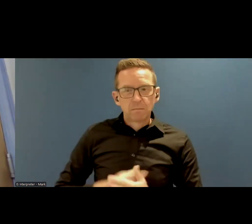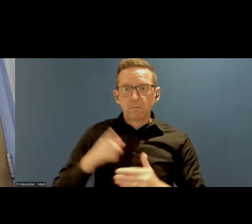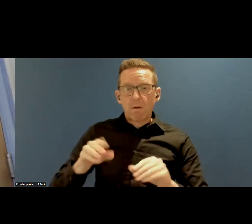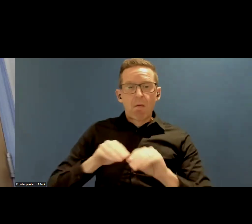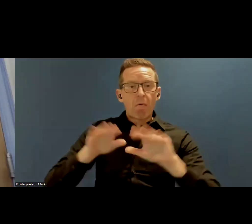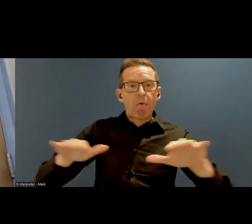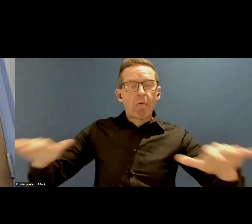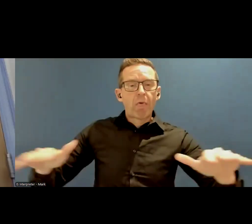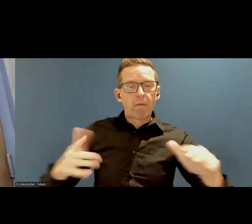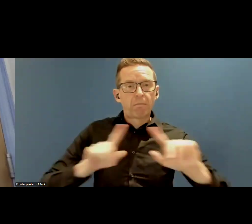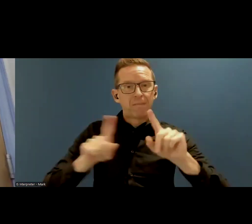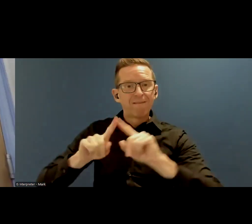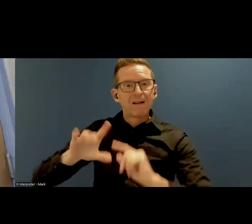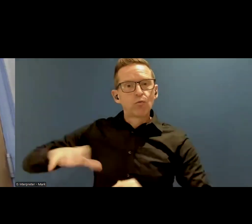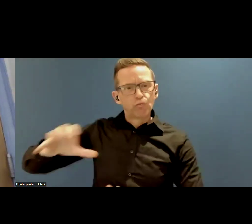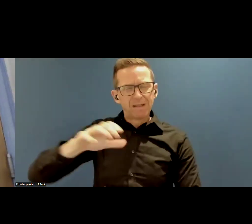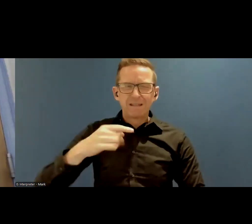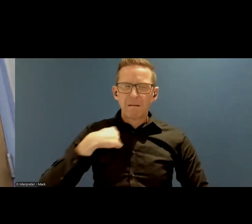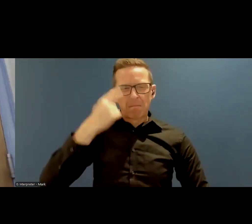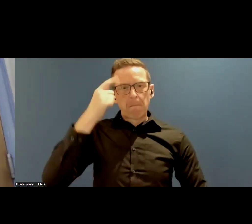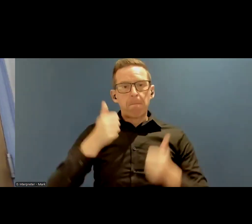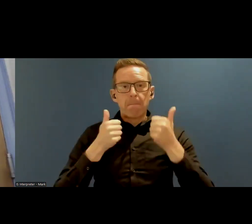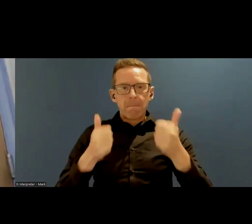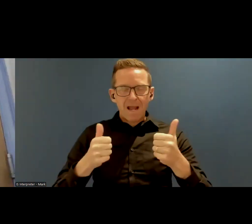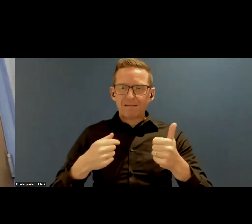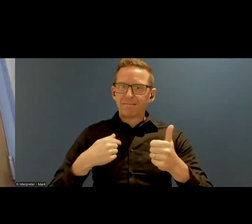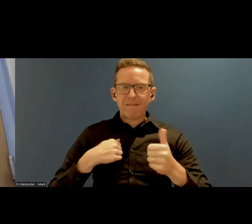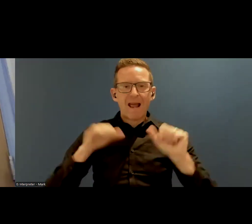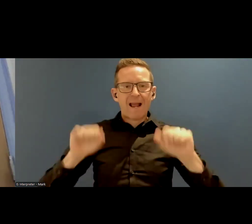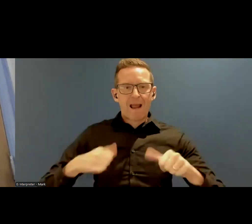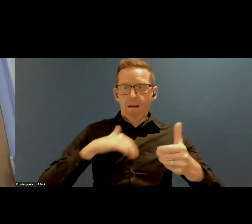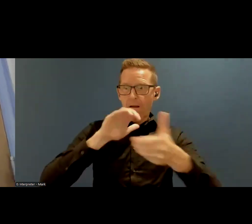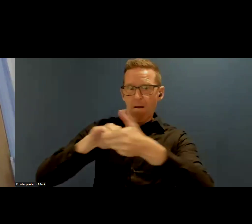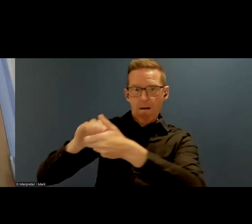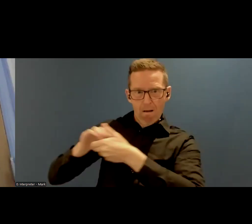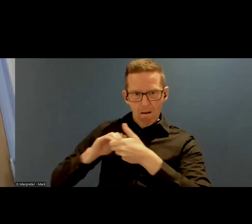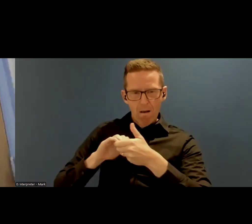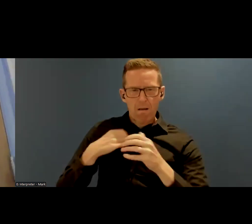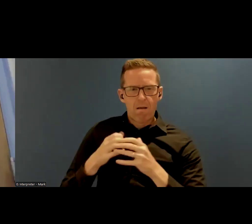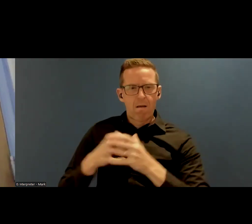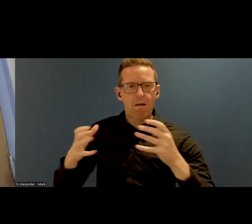it as vital to join together to combat institutionalization.